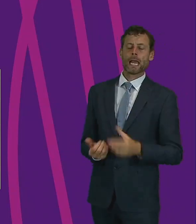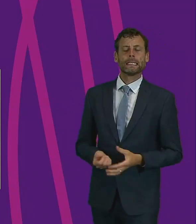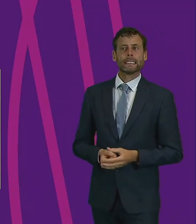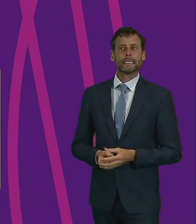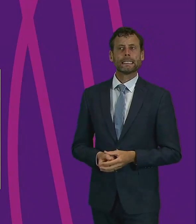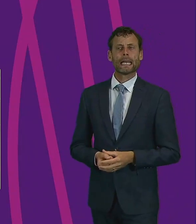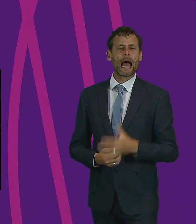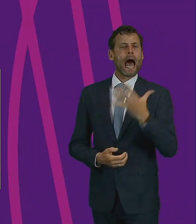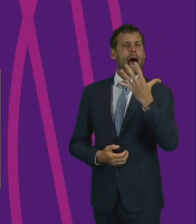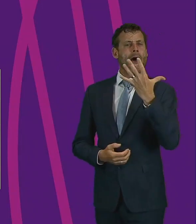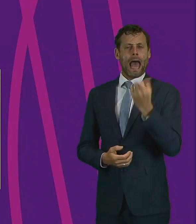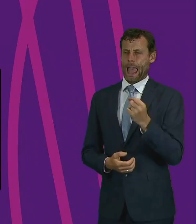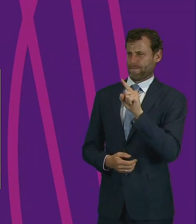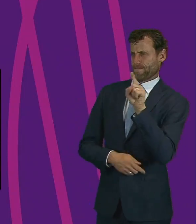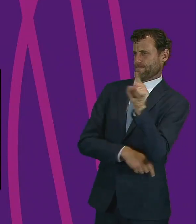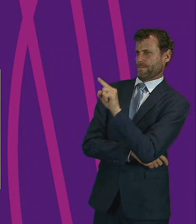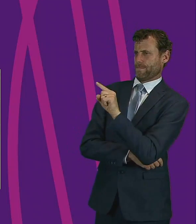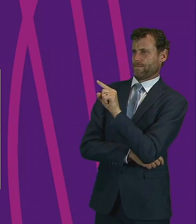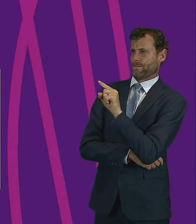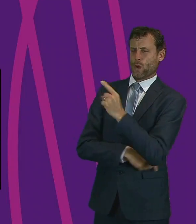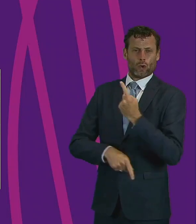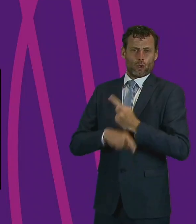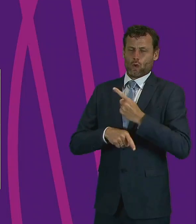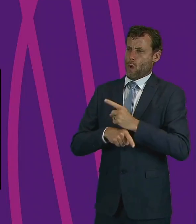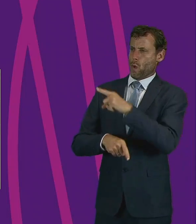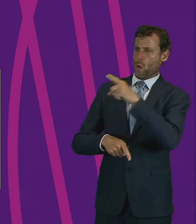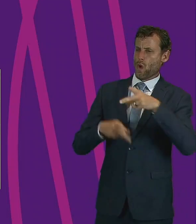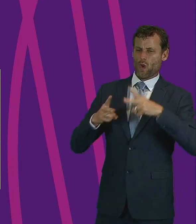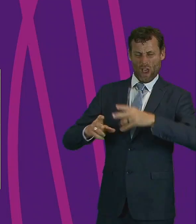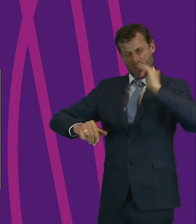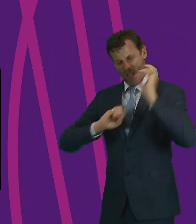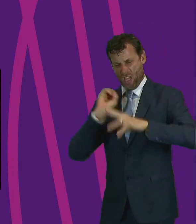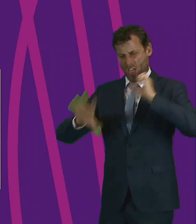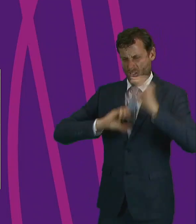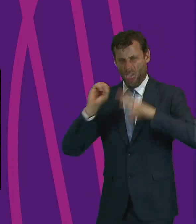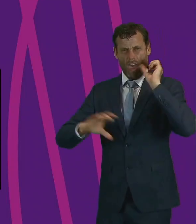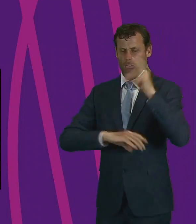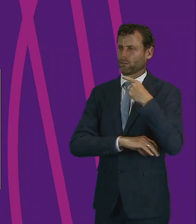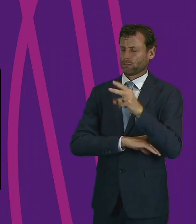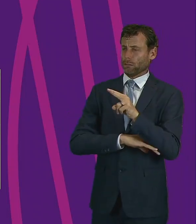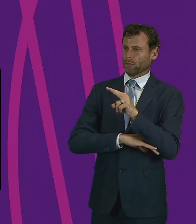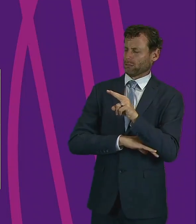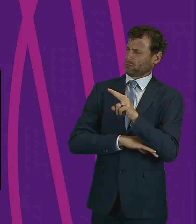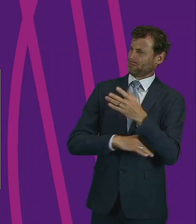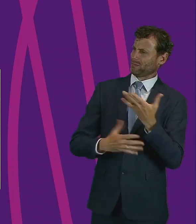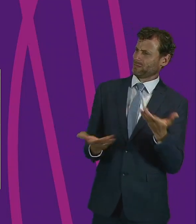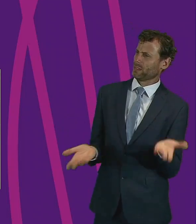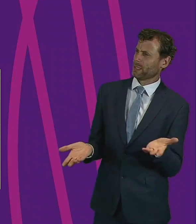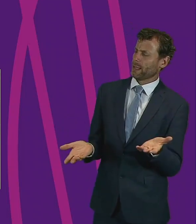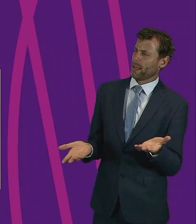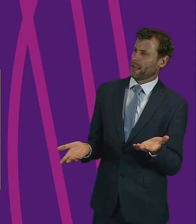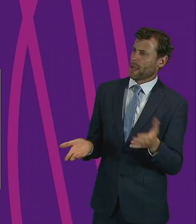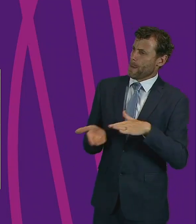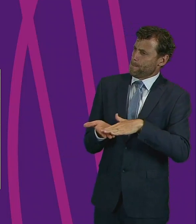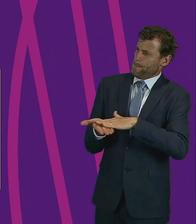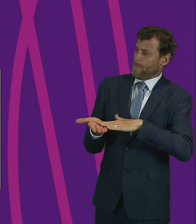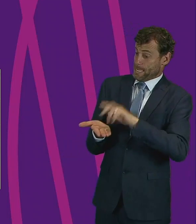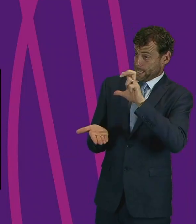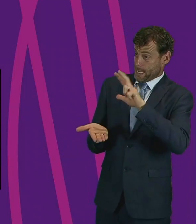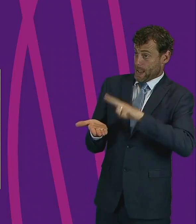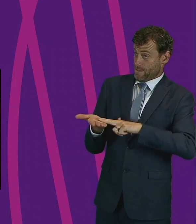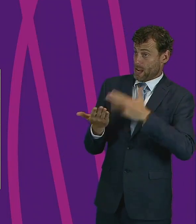bit of the tone of this debate that's worried me a wee bit, and that is a wee bit of a tone that implies that COVID-19 has